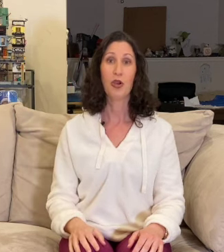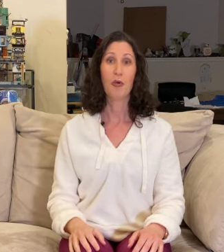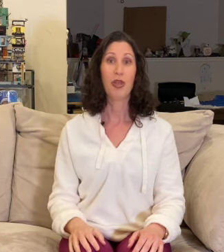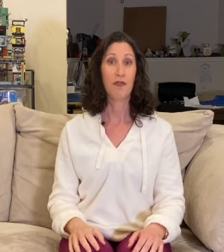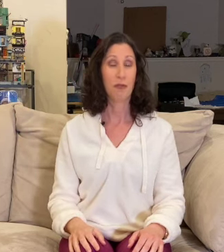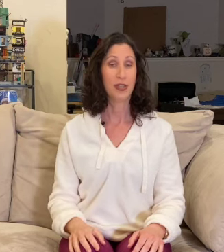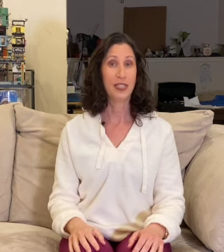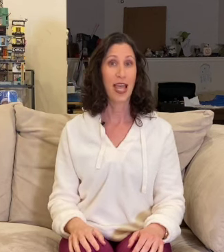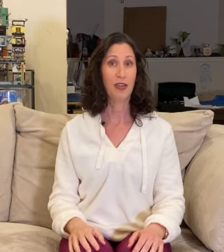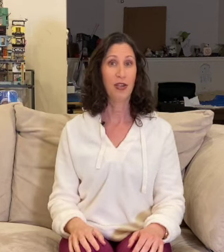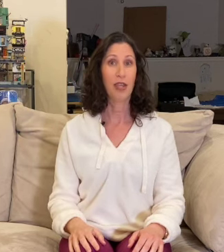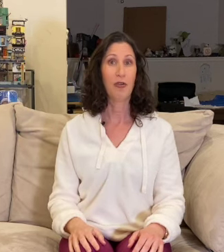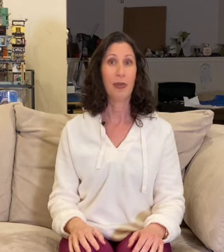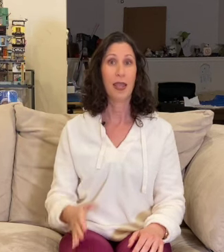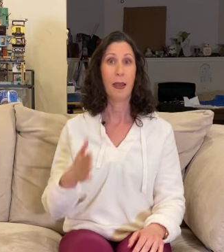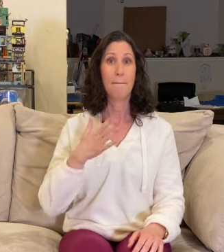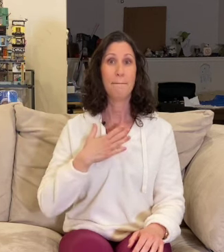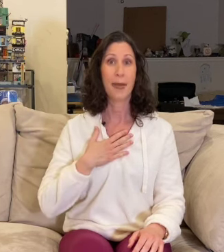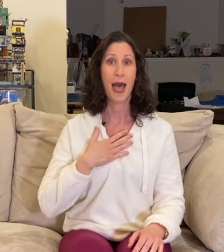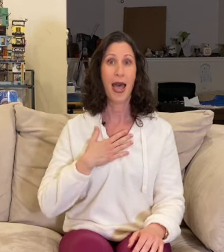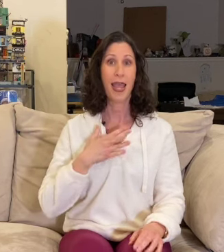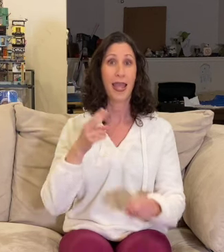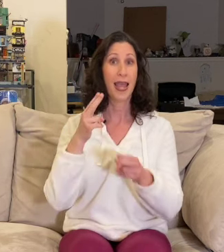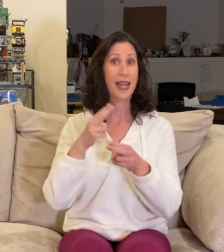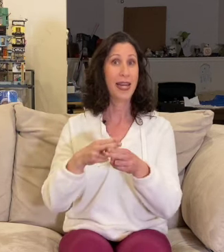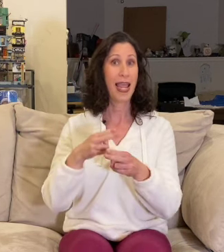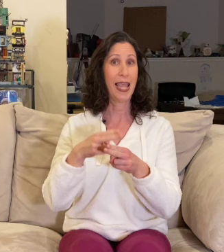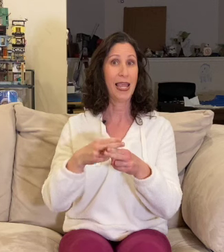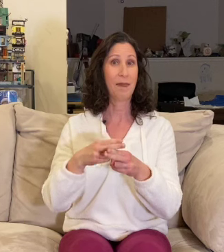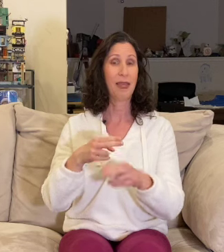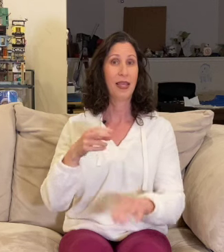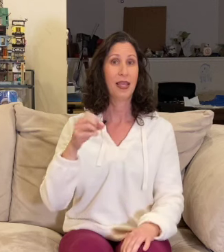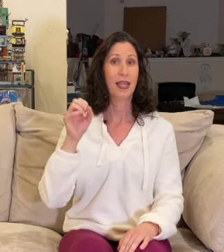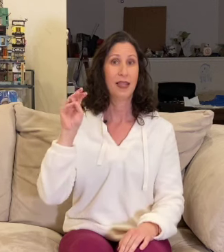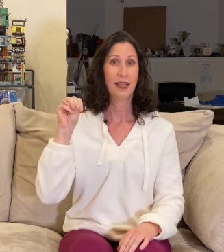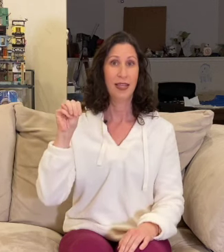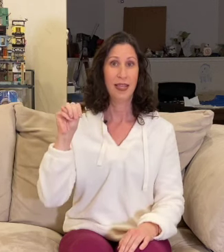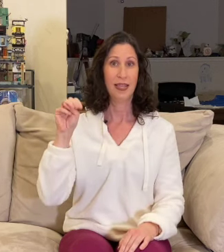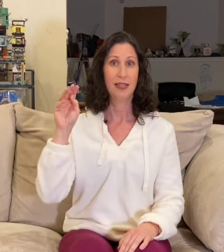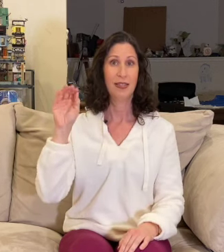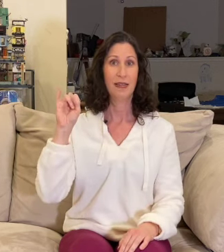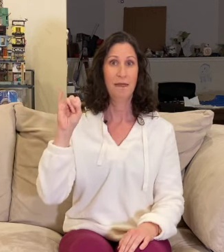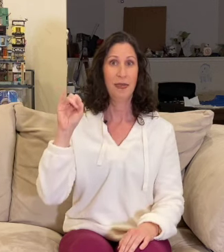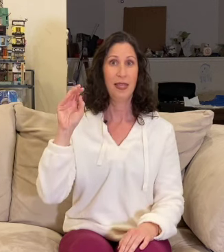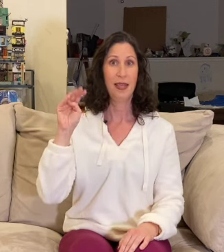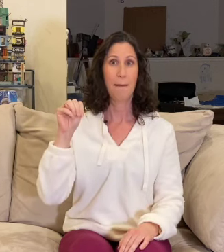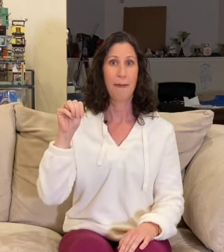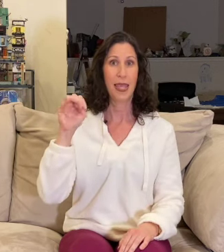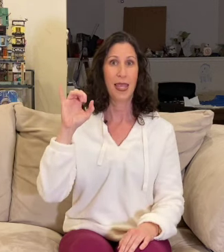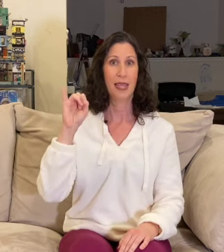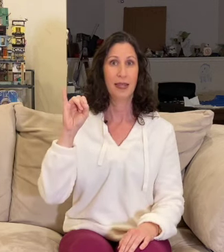So if we put it together, it would be my name is Mimi.